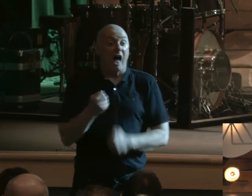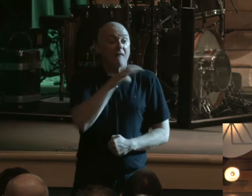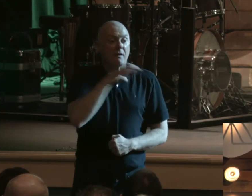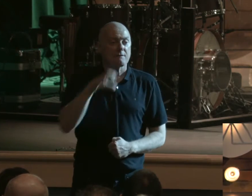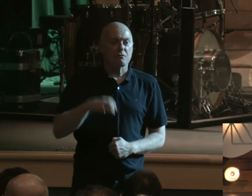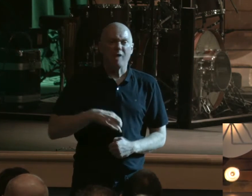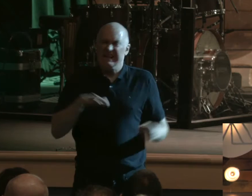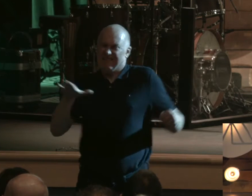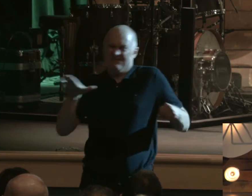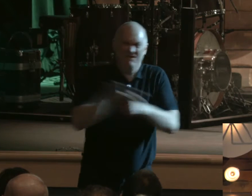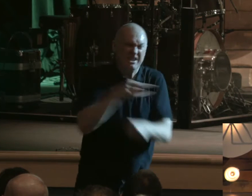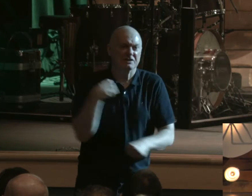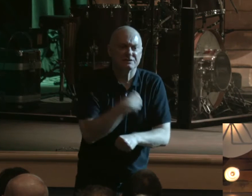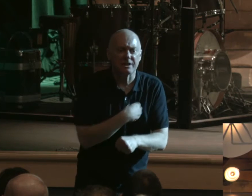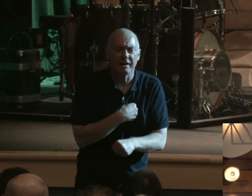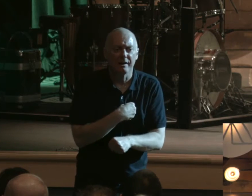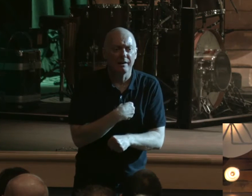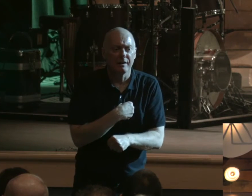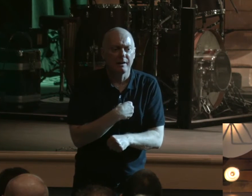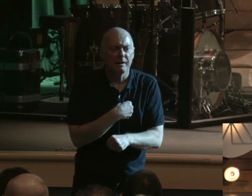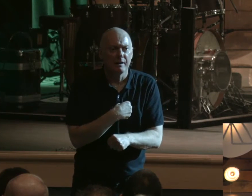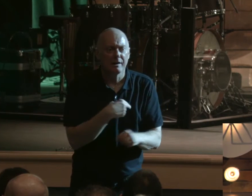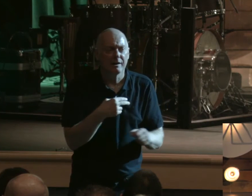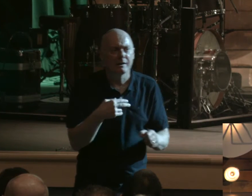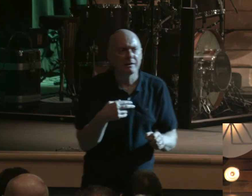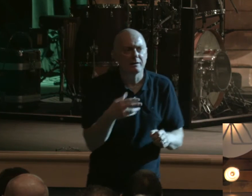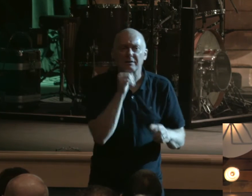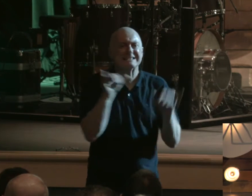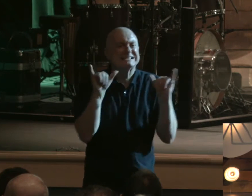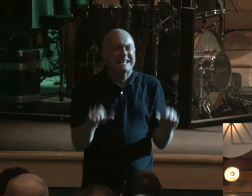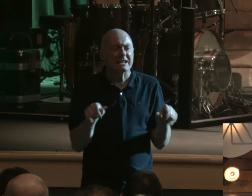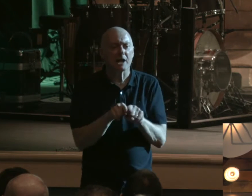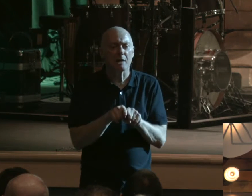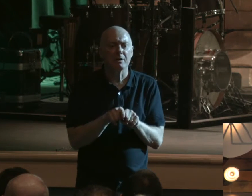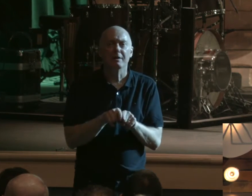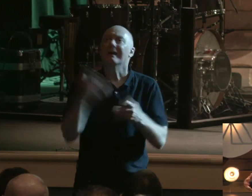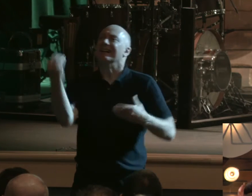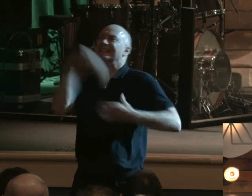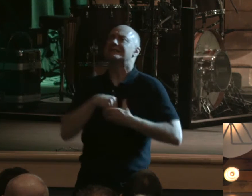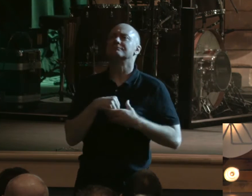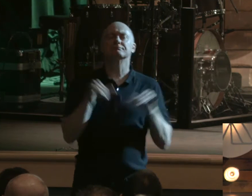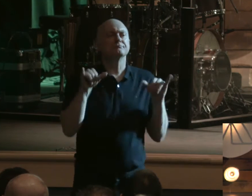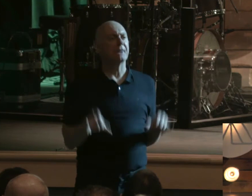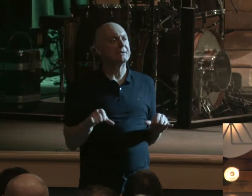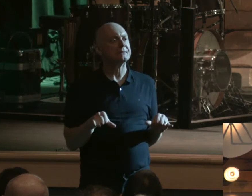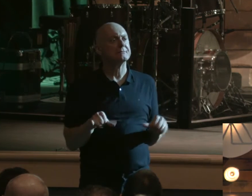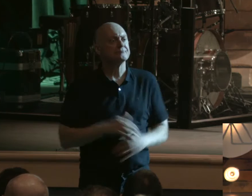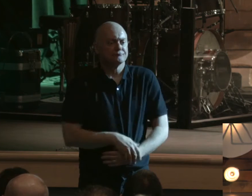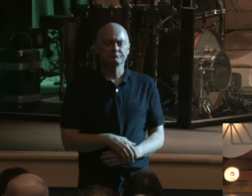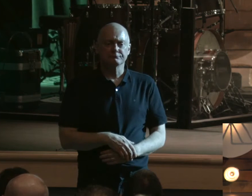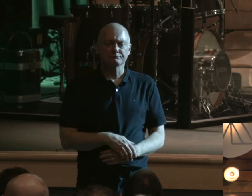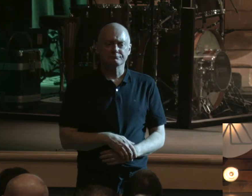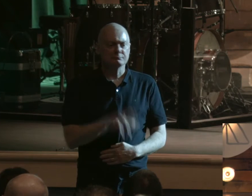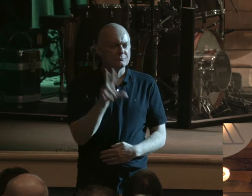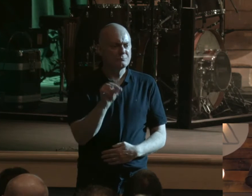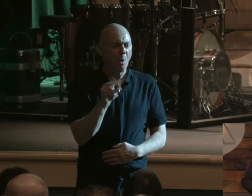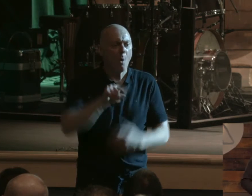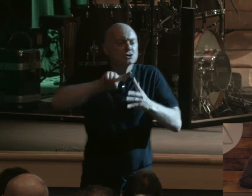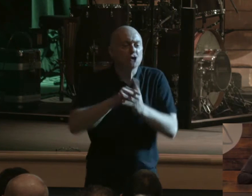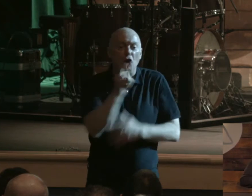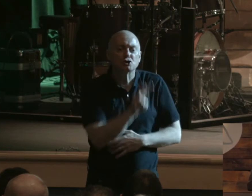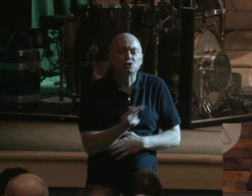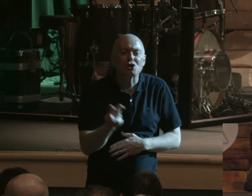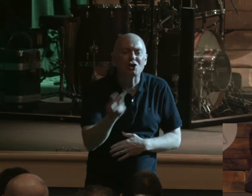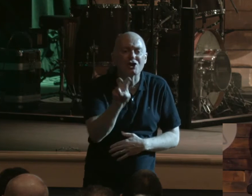Christ saturates us, not so we stay dormant or static. The love of Christ sets us on a journey, and in that journey, the love